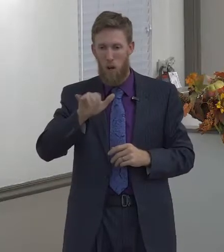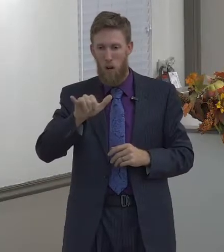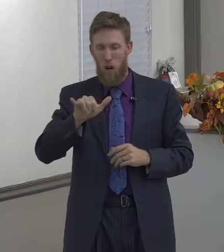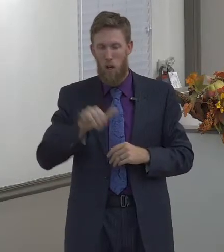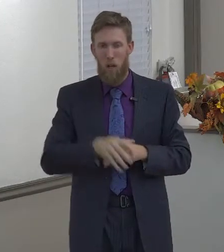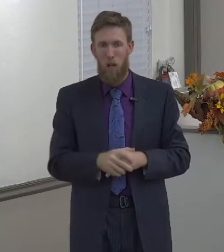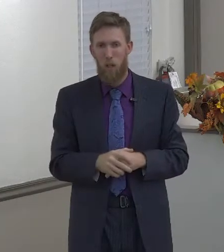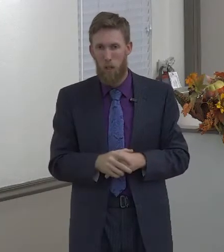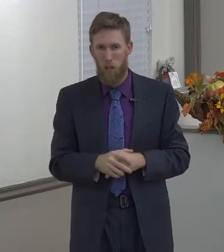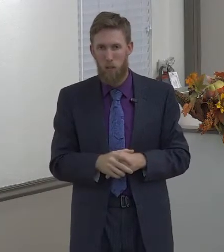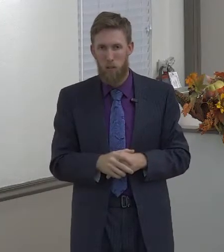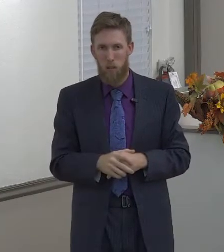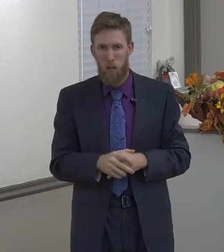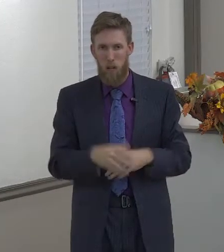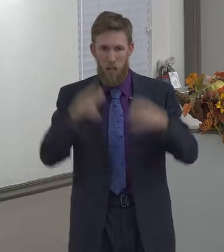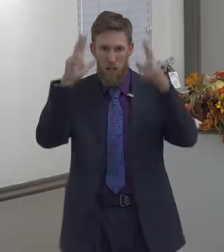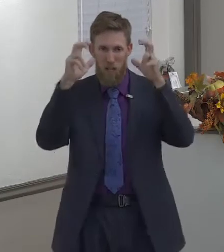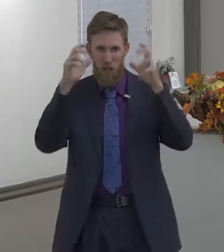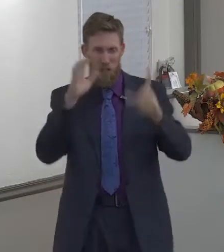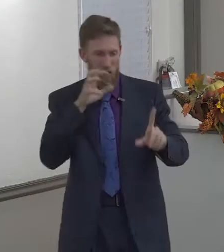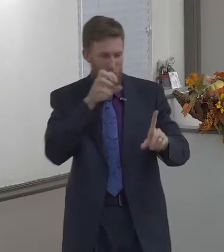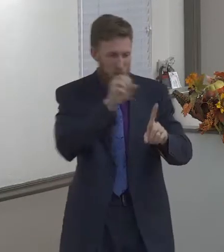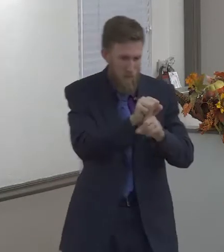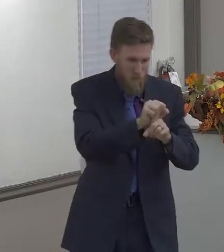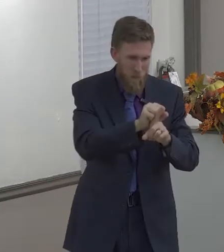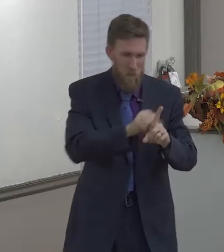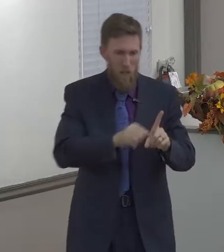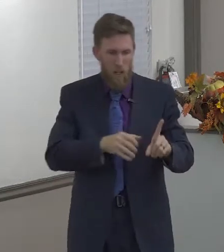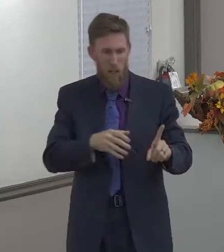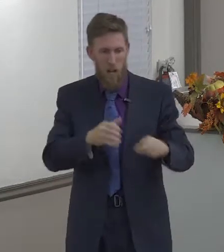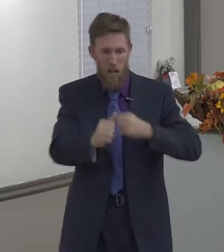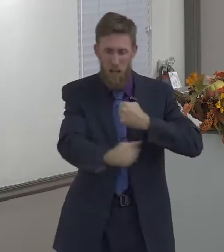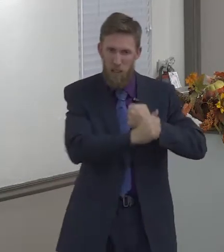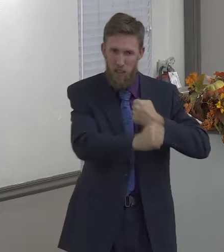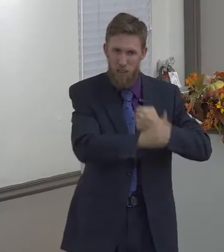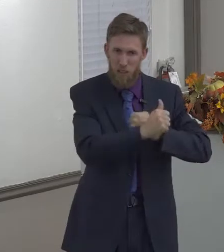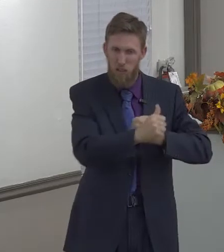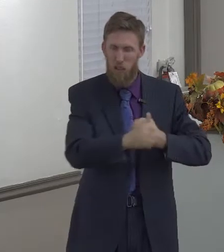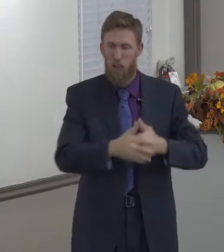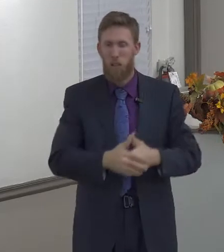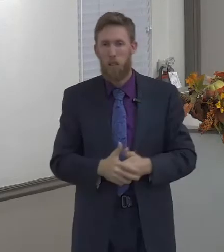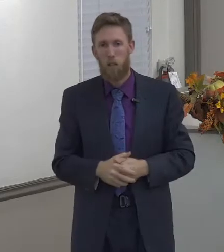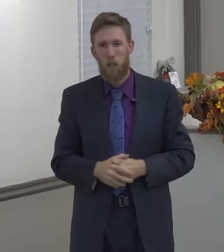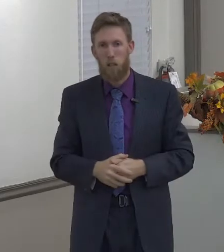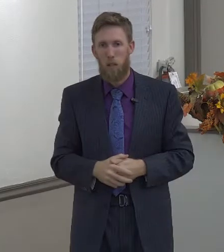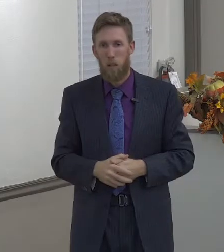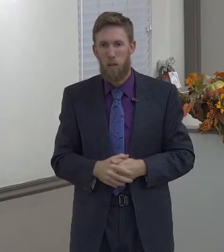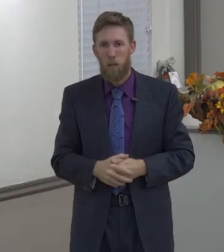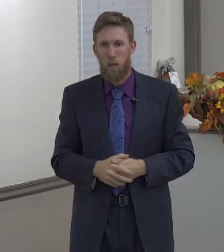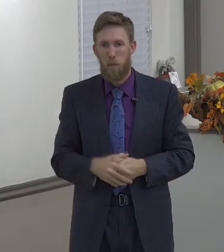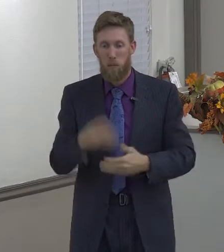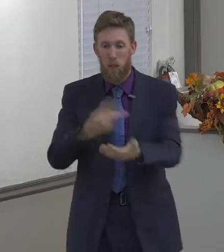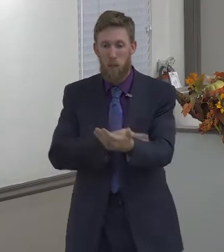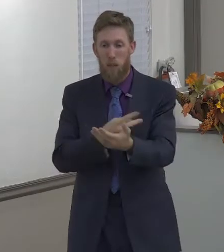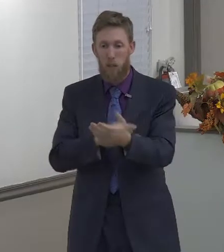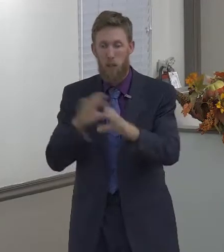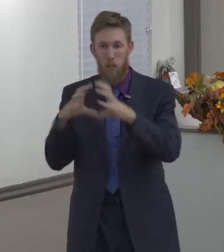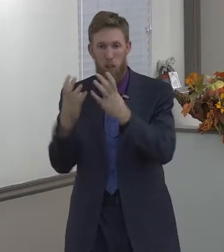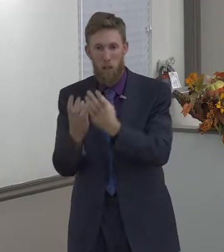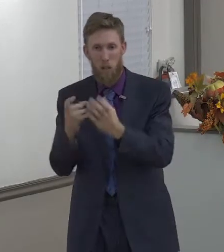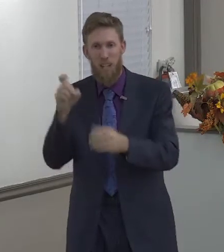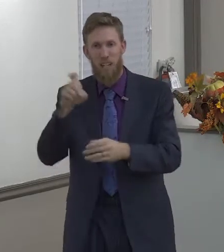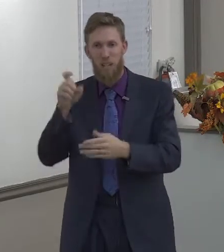A flock also needs to be fed. That's what pastor does for us. When he's preaching, when he goes through the